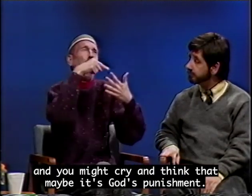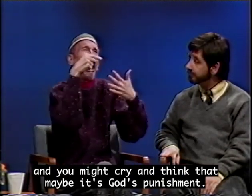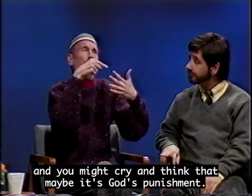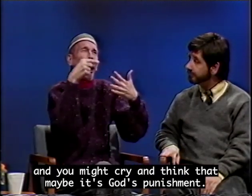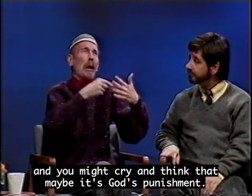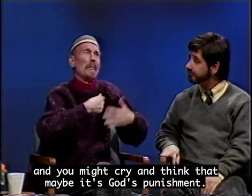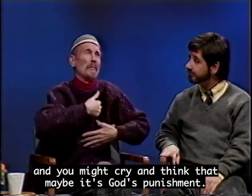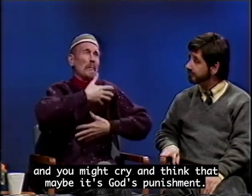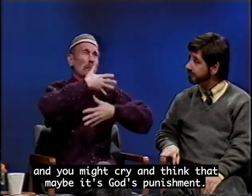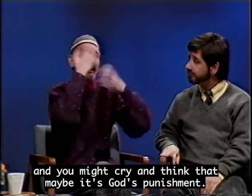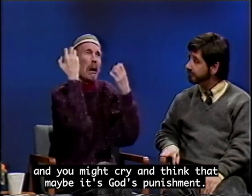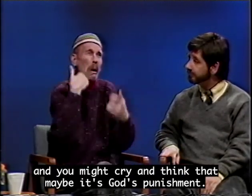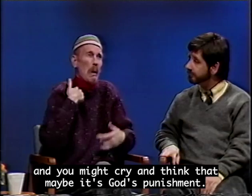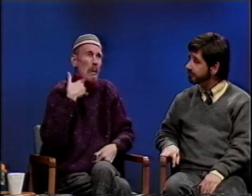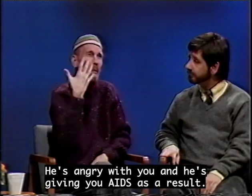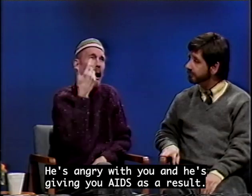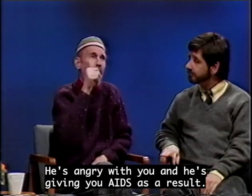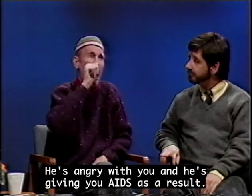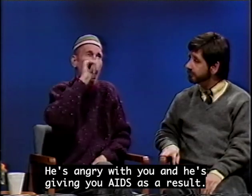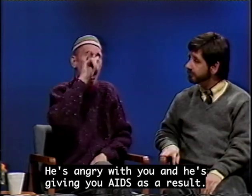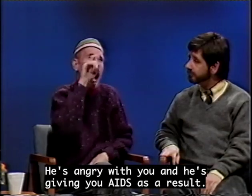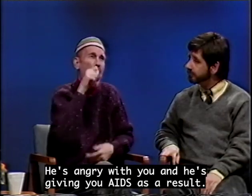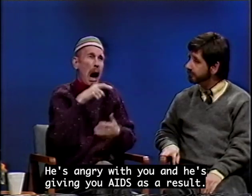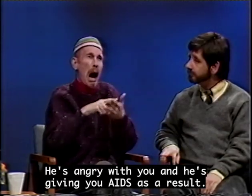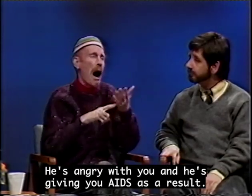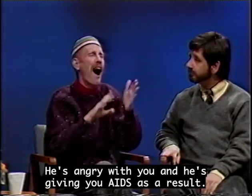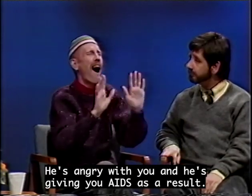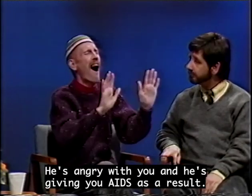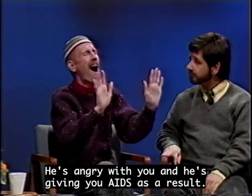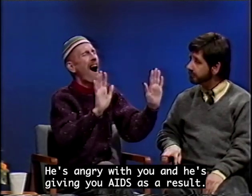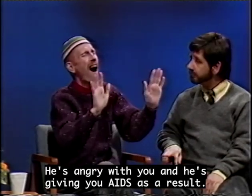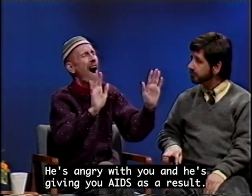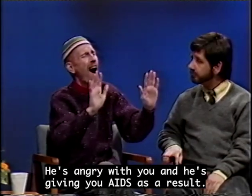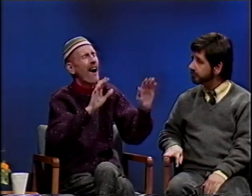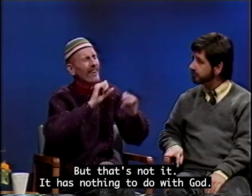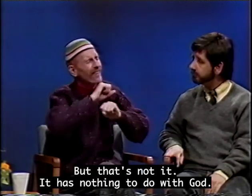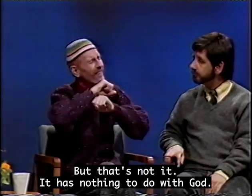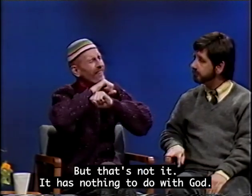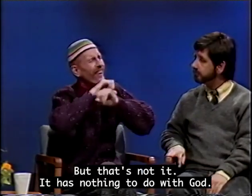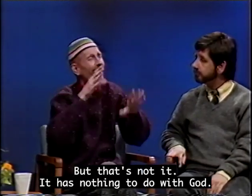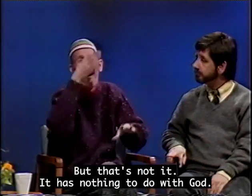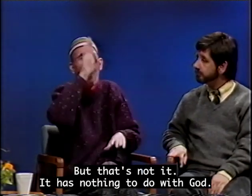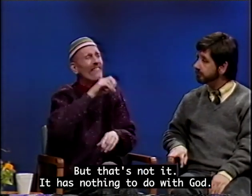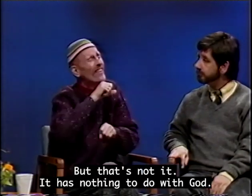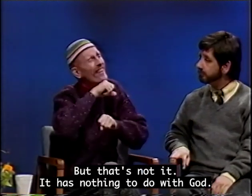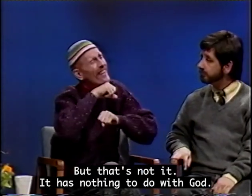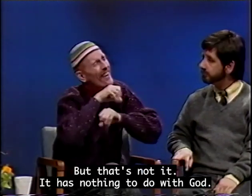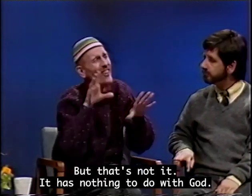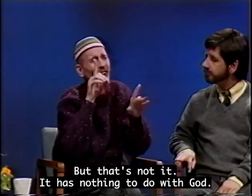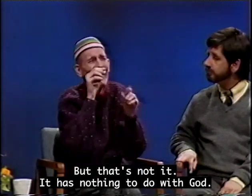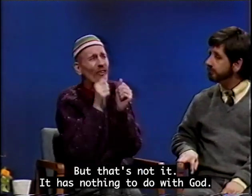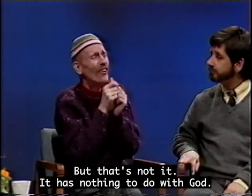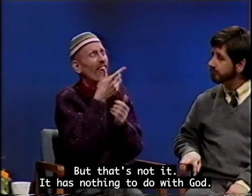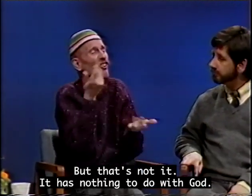and think that maybe it's God's punishment. He's angry with you and he's giving you AIDS as a result. But that's not it. It has nothing to do with